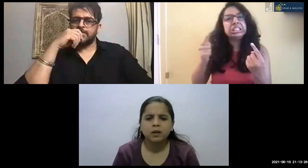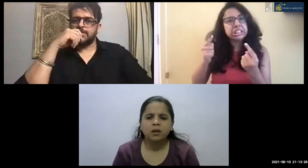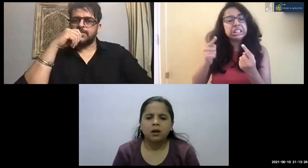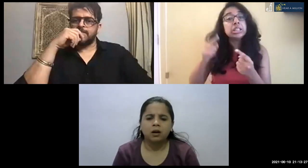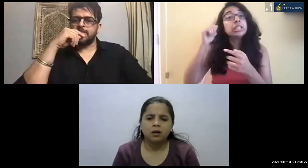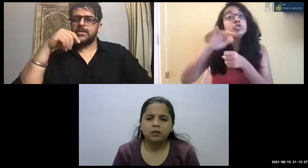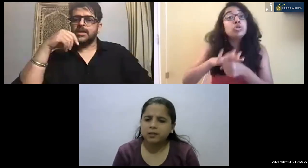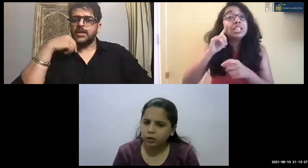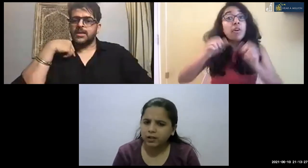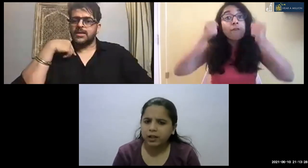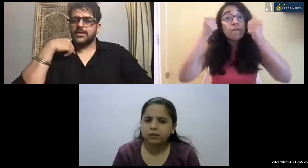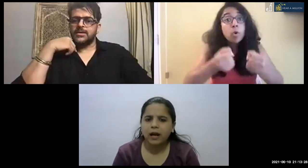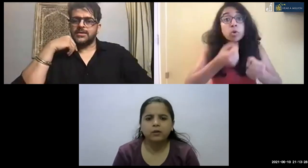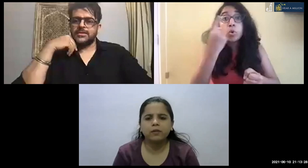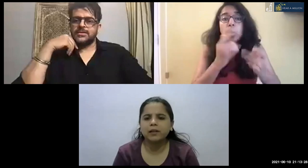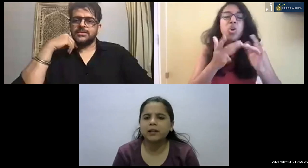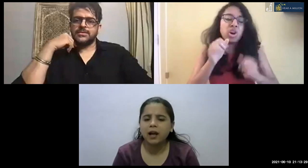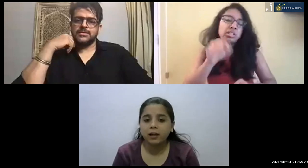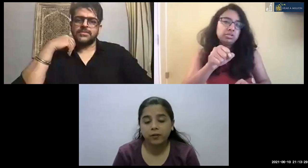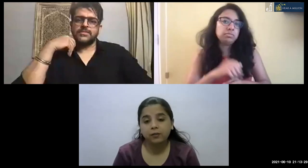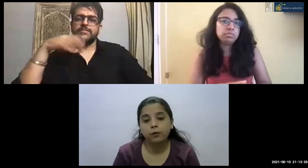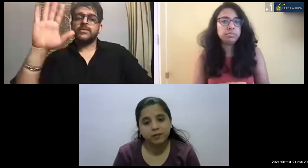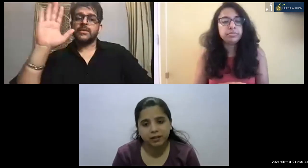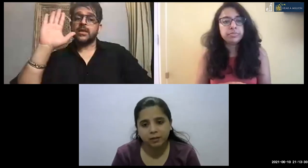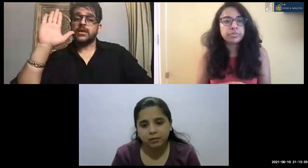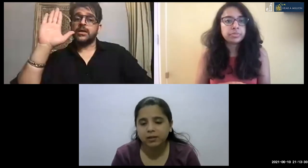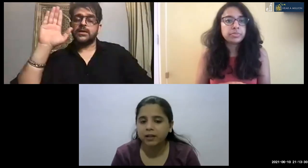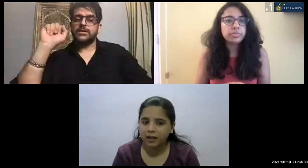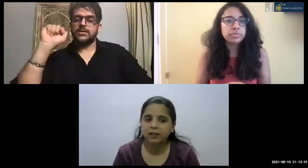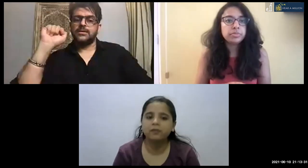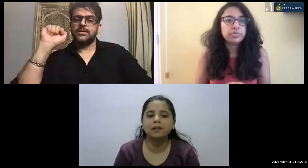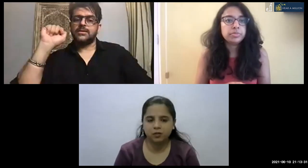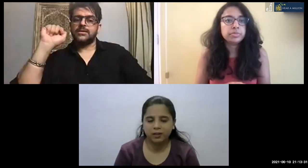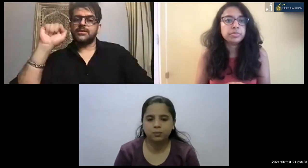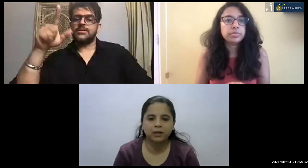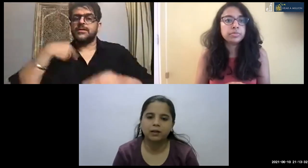also is a good thing. I don't feel that if we are forcing them, that